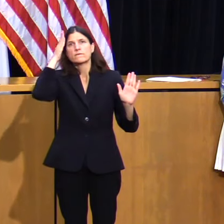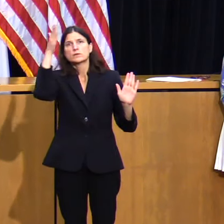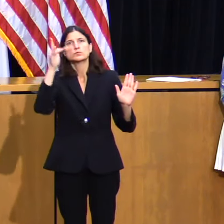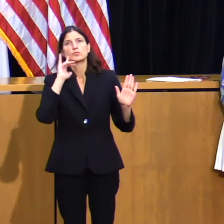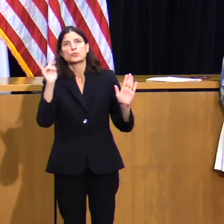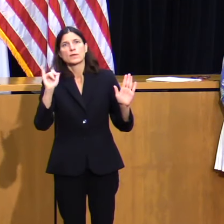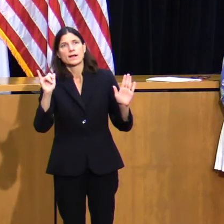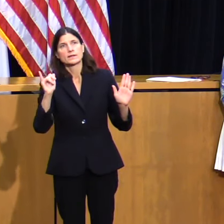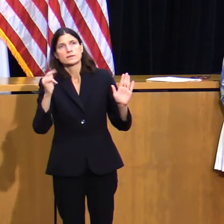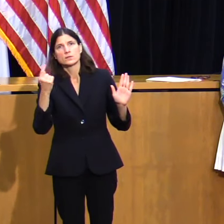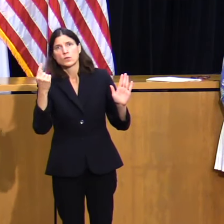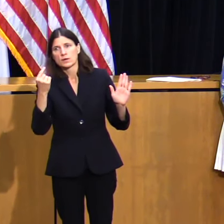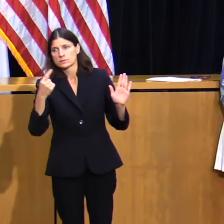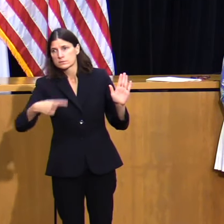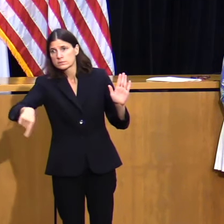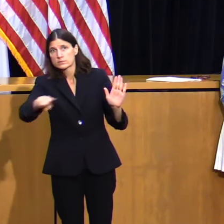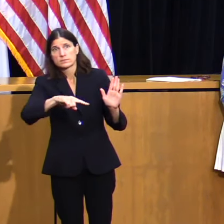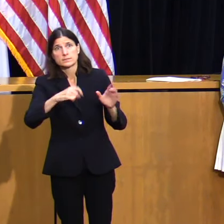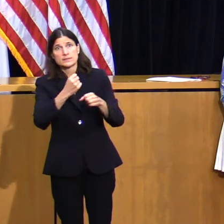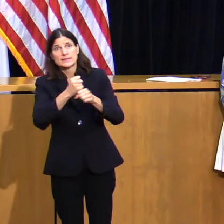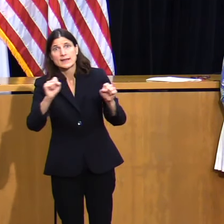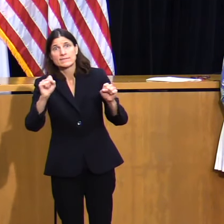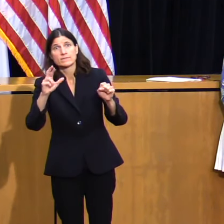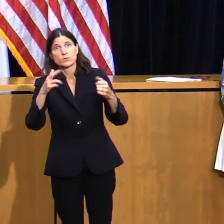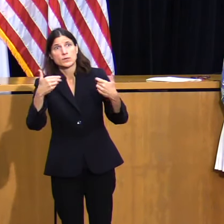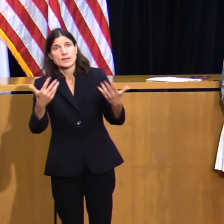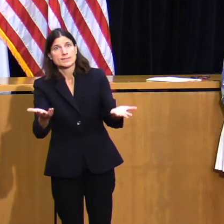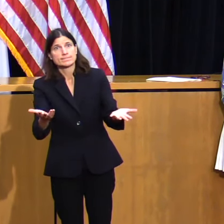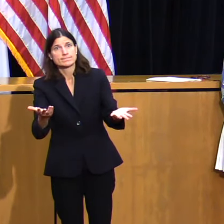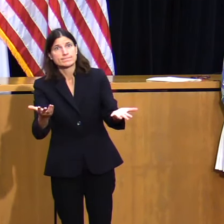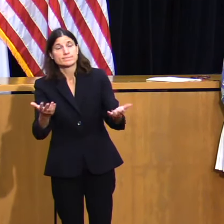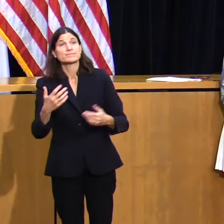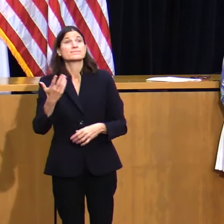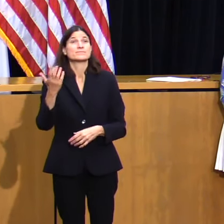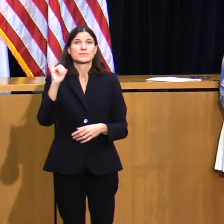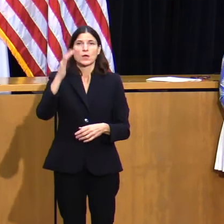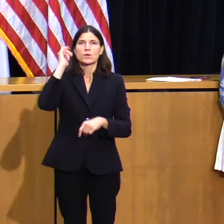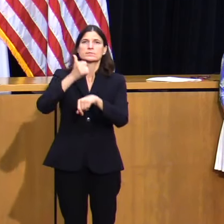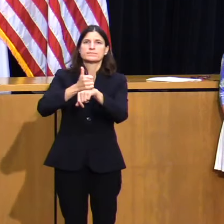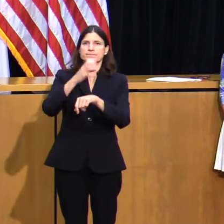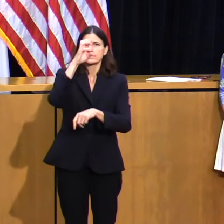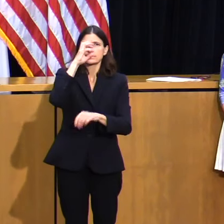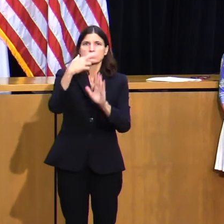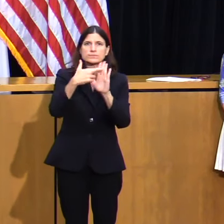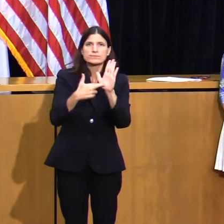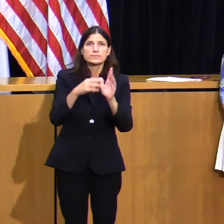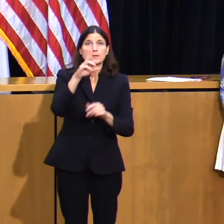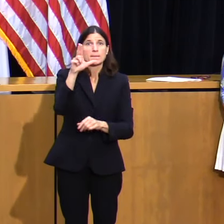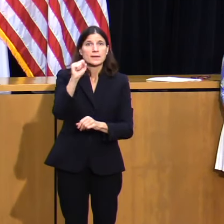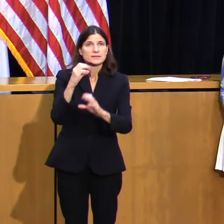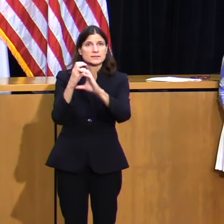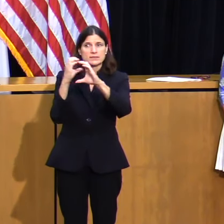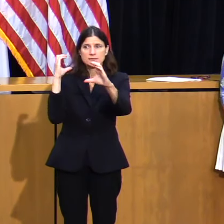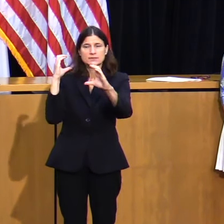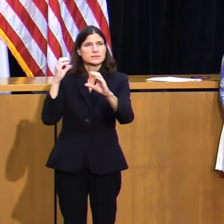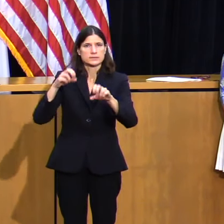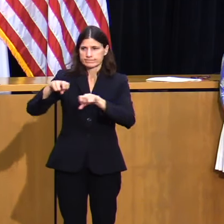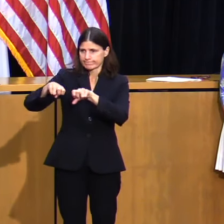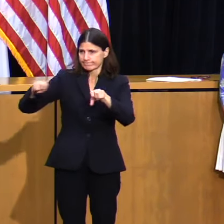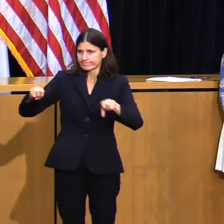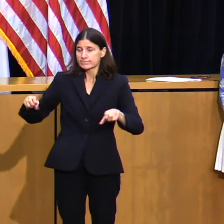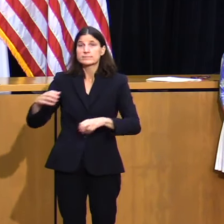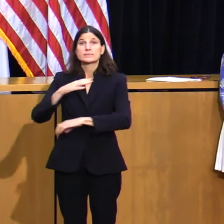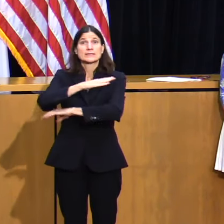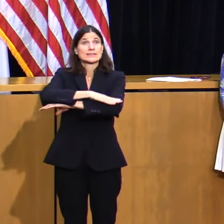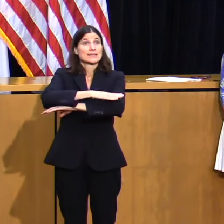why the rules around transportation, the rules around distancing, the rules around desk configurations, the rules around masks,